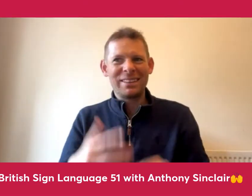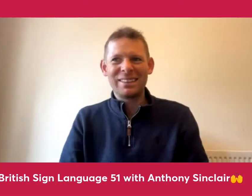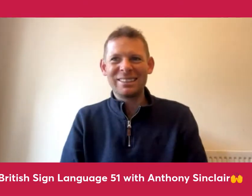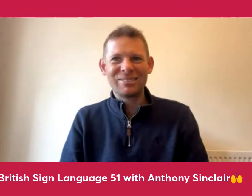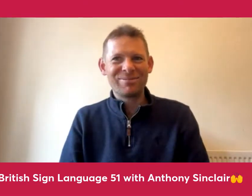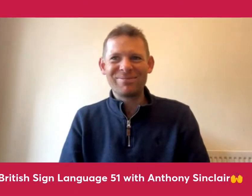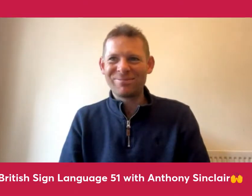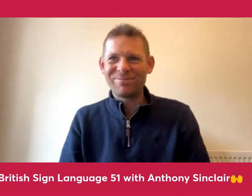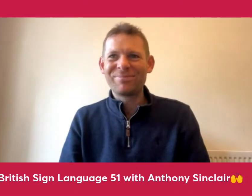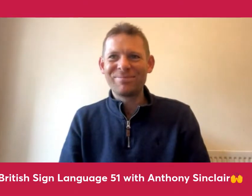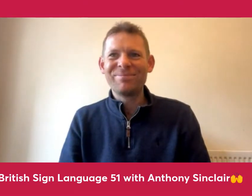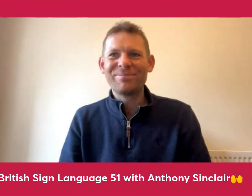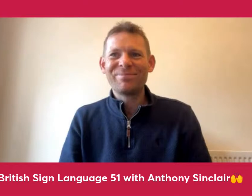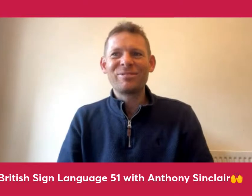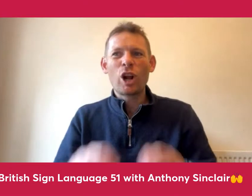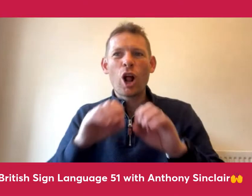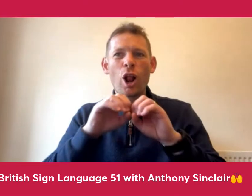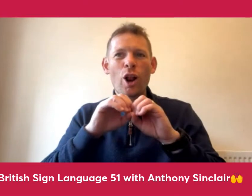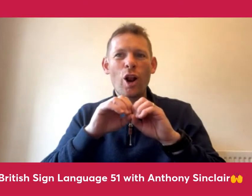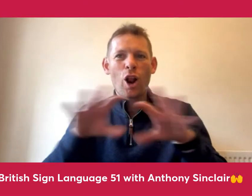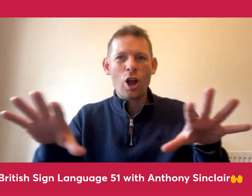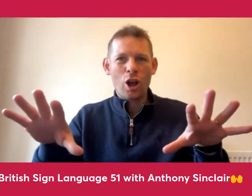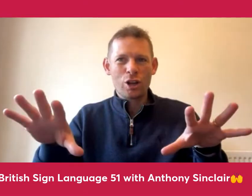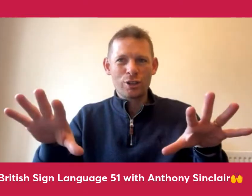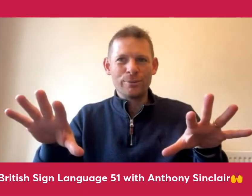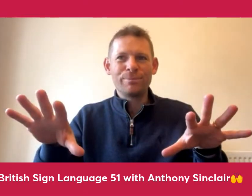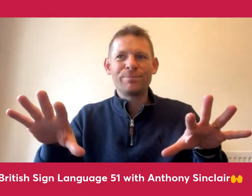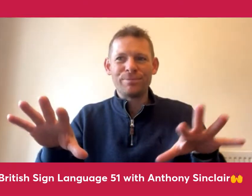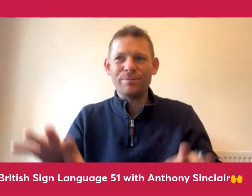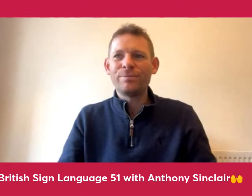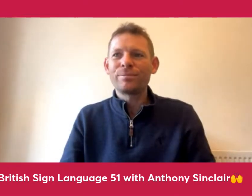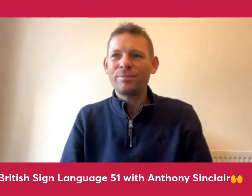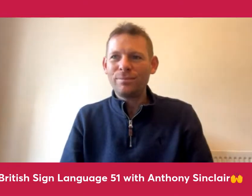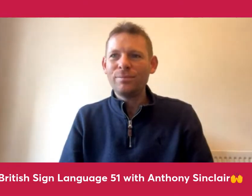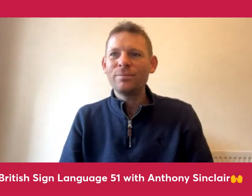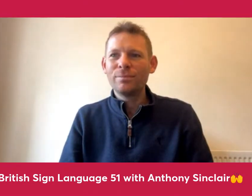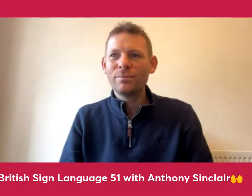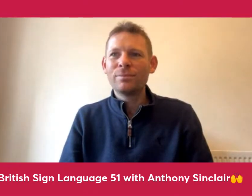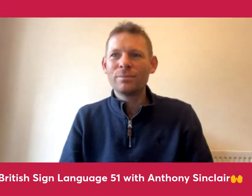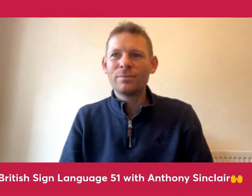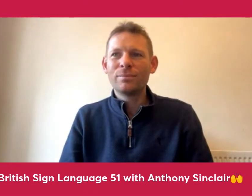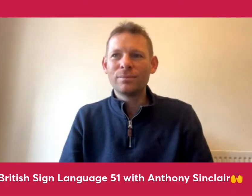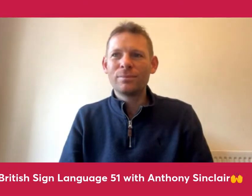Maybe you're lost, you've lost your luggage or you've lost something. It's a horrible feeling. So that's lost.